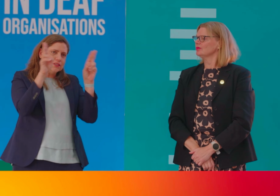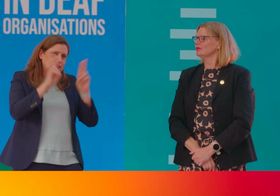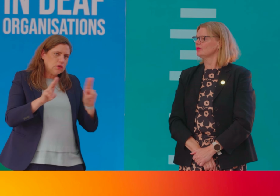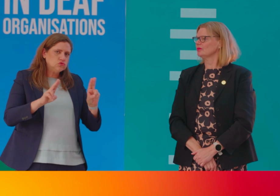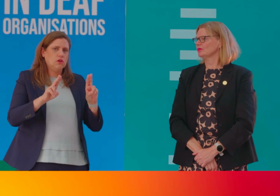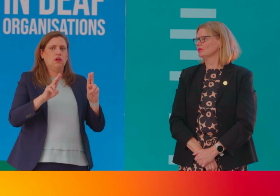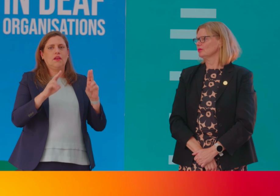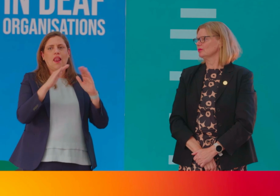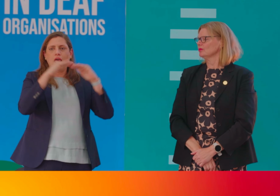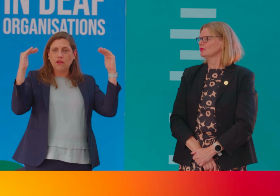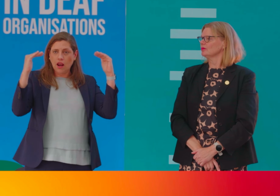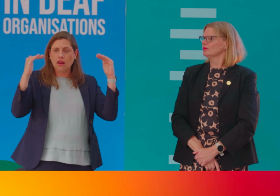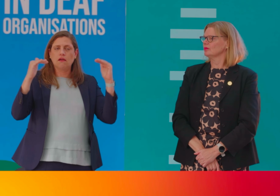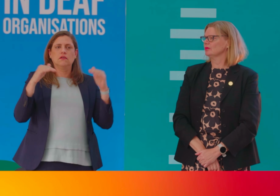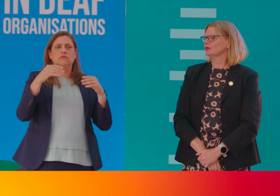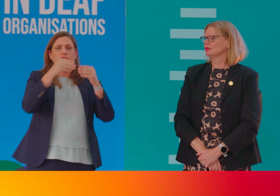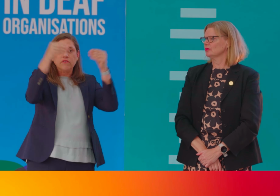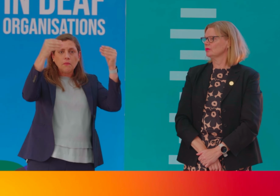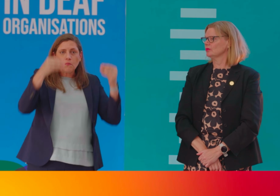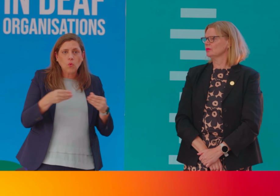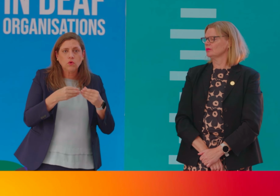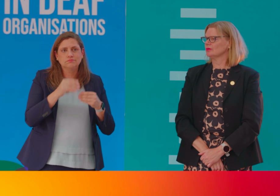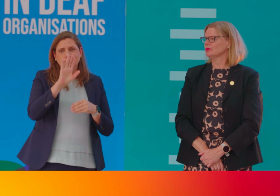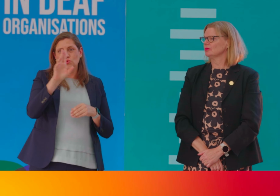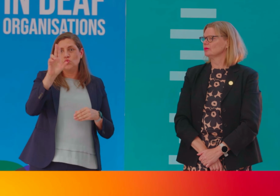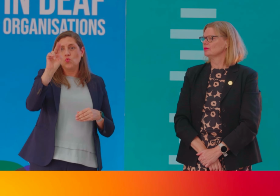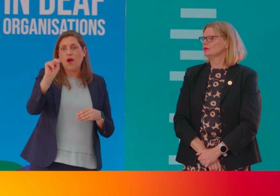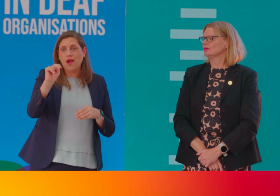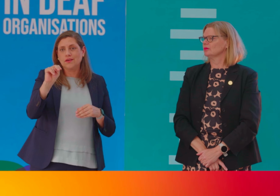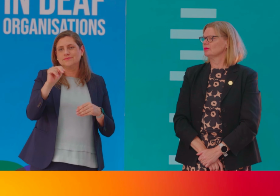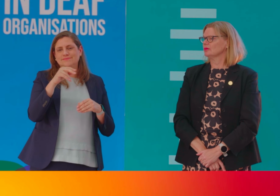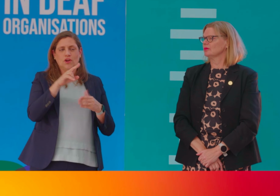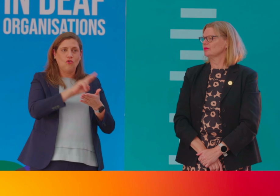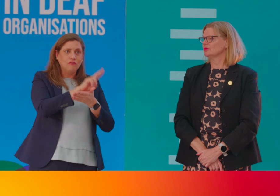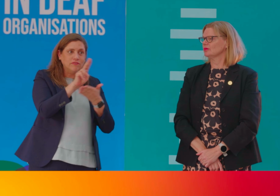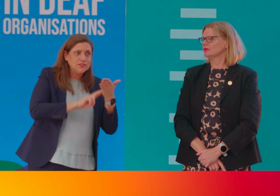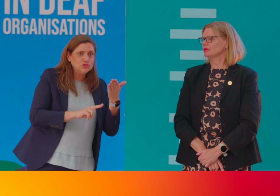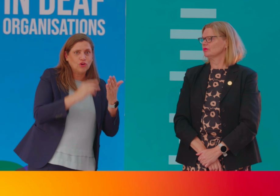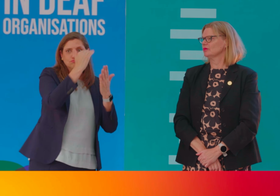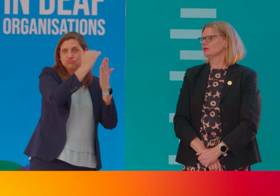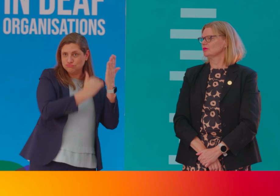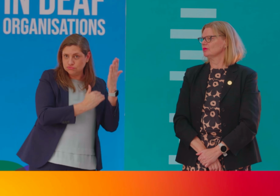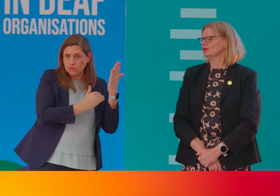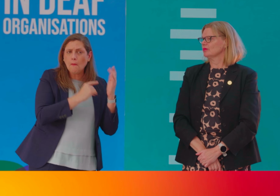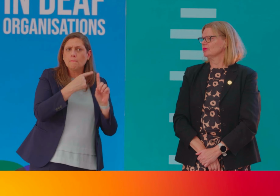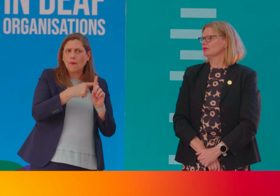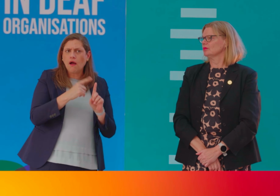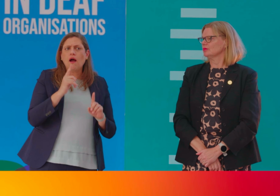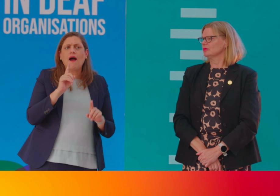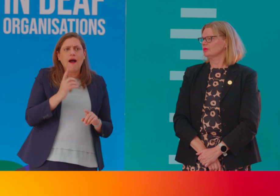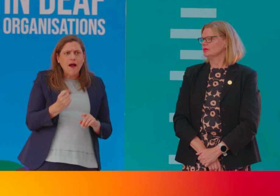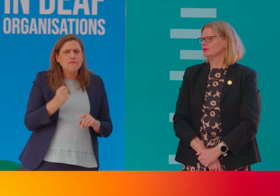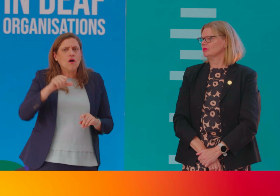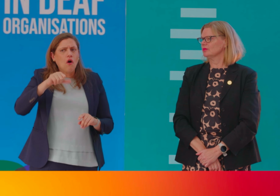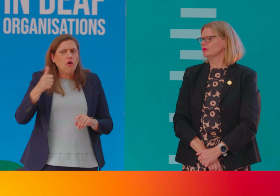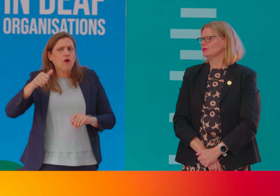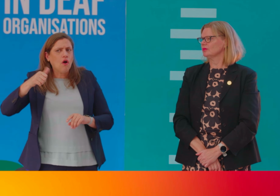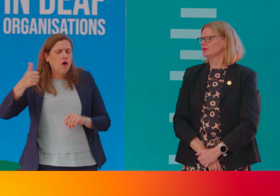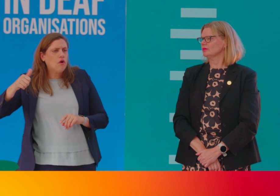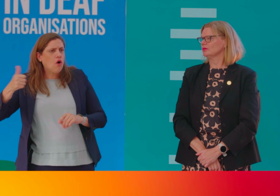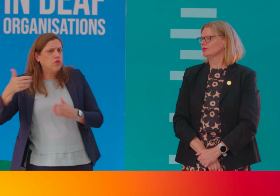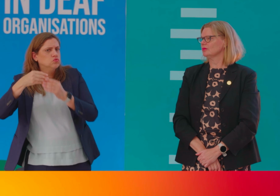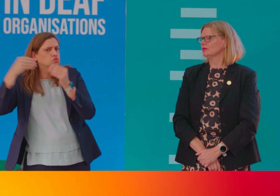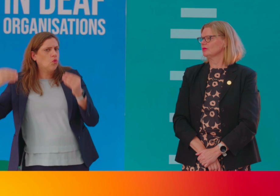So beyond the instruments that are available at the UN level, for instance, the United Nations